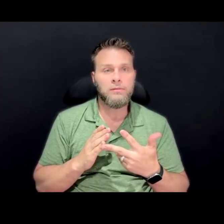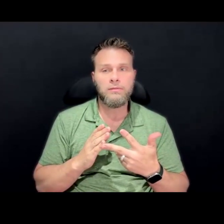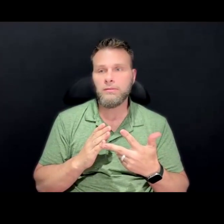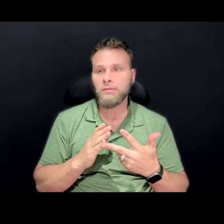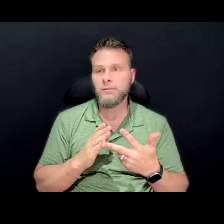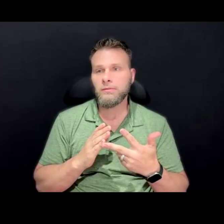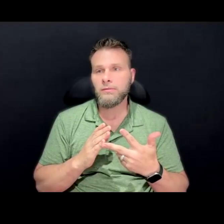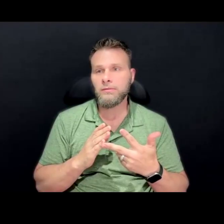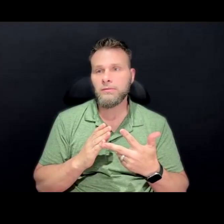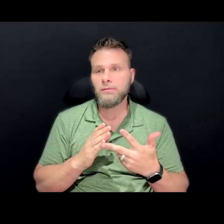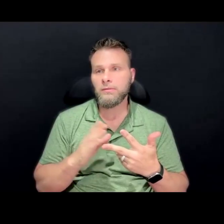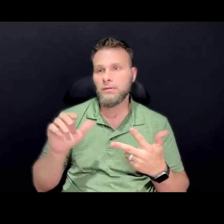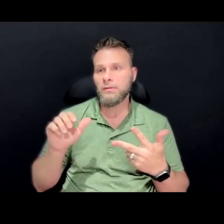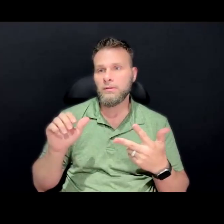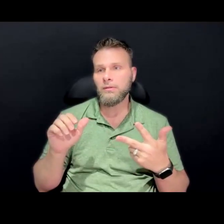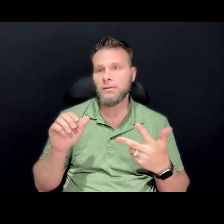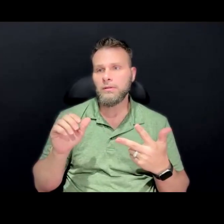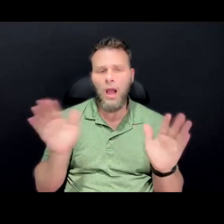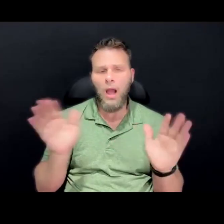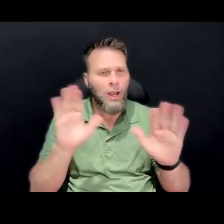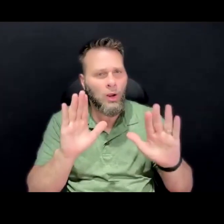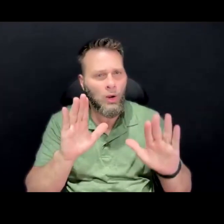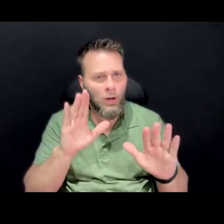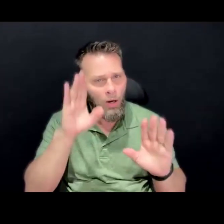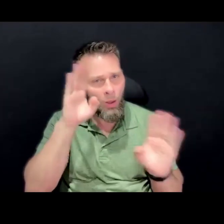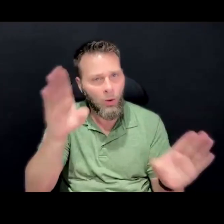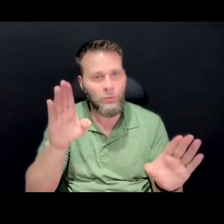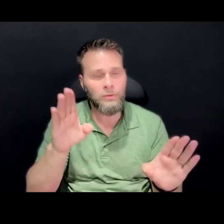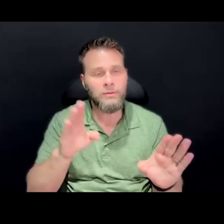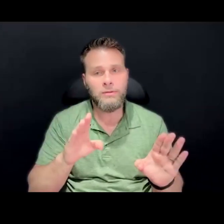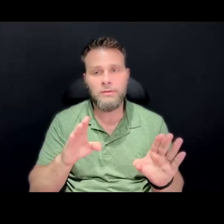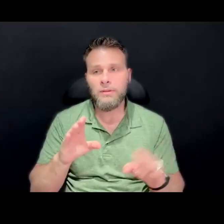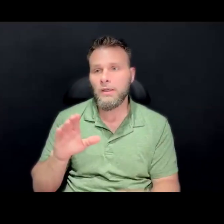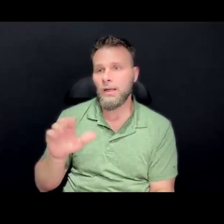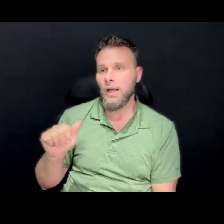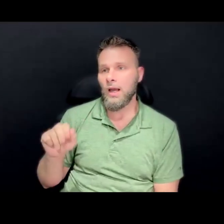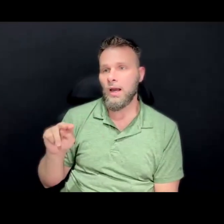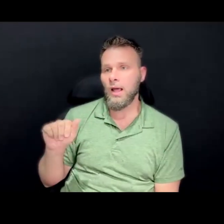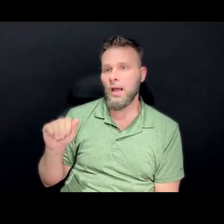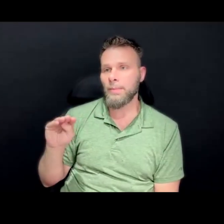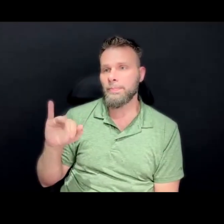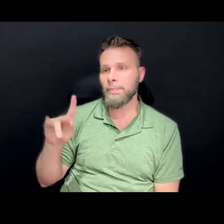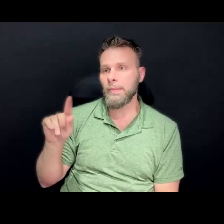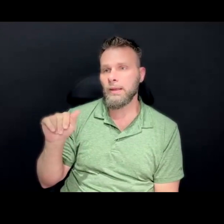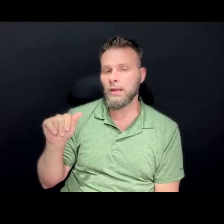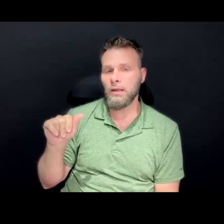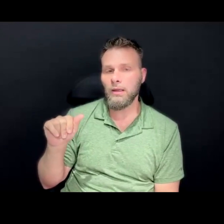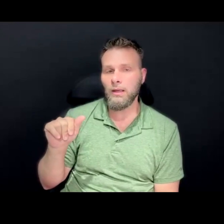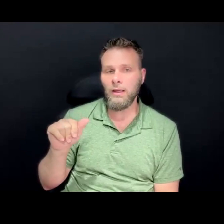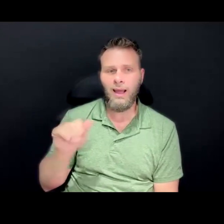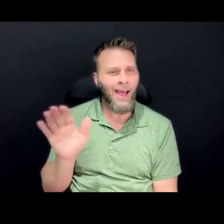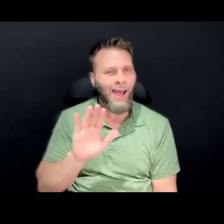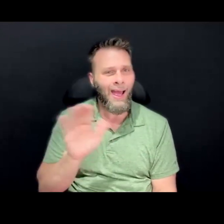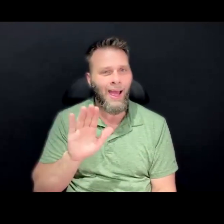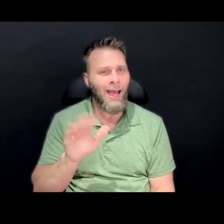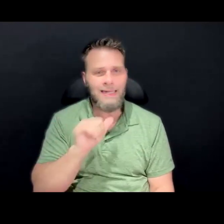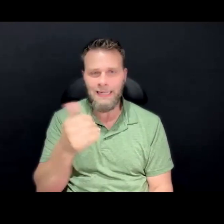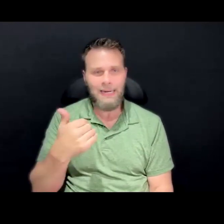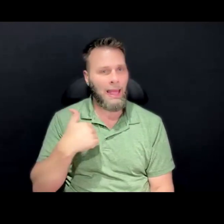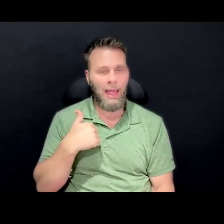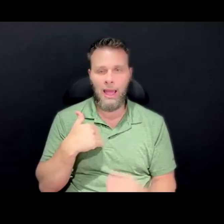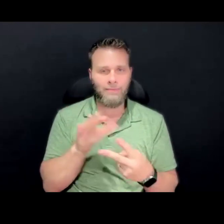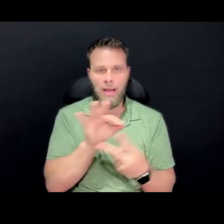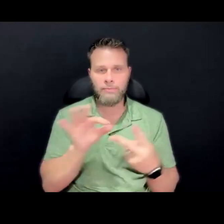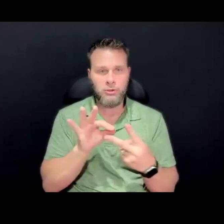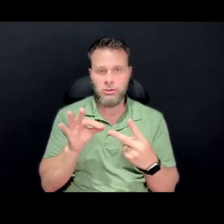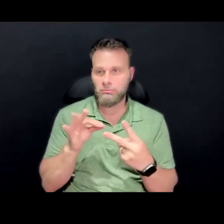Madeline John Charles. Hello. Oh, yes, Anamika. Oh, Yes. hi. I didn't have that unmute option all